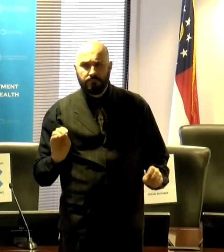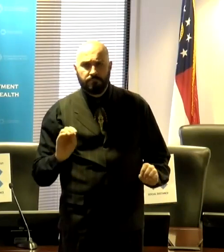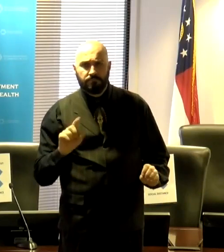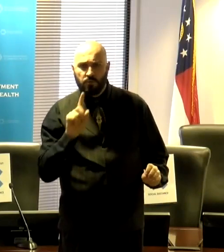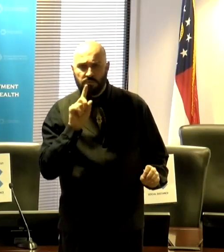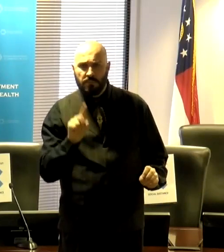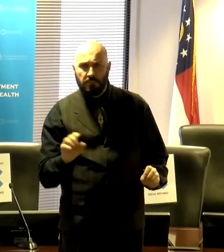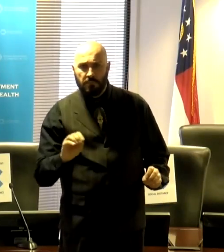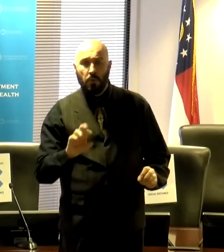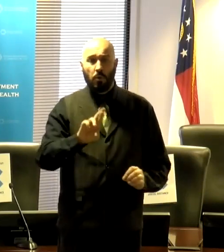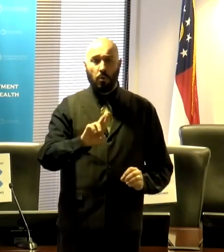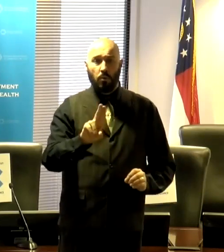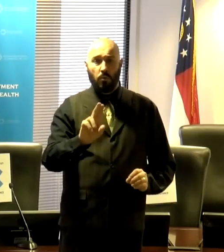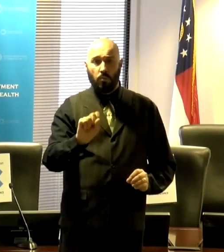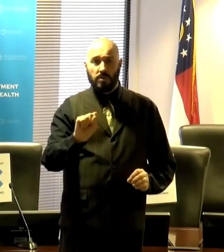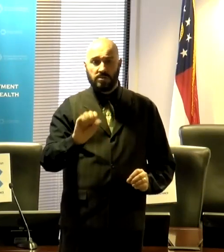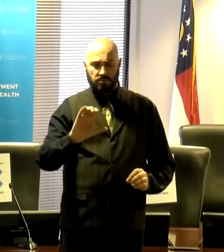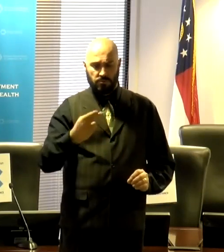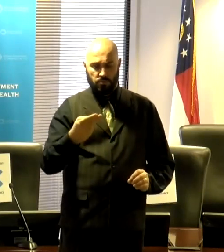Russ Childers.